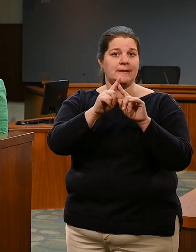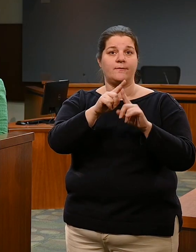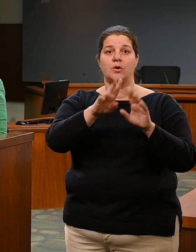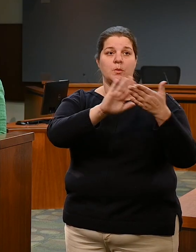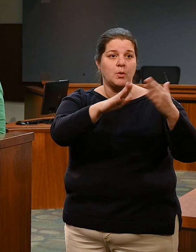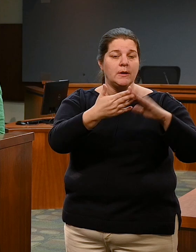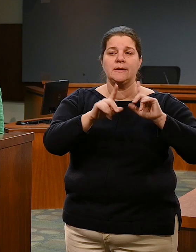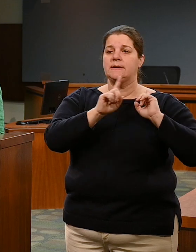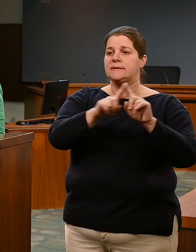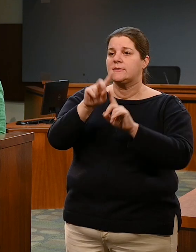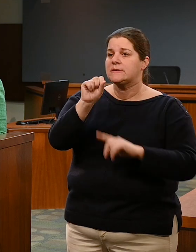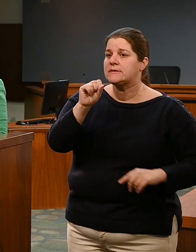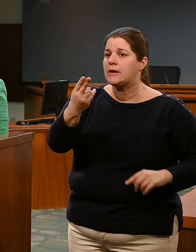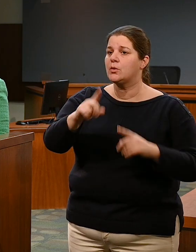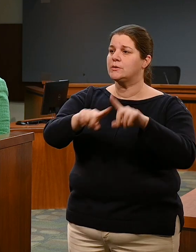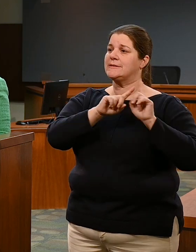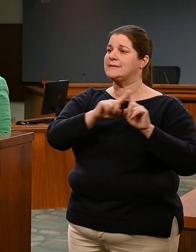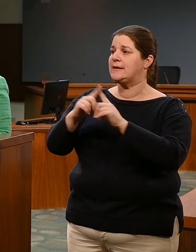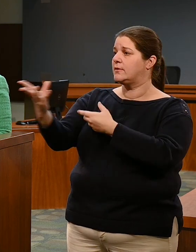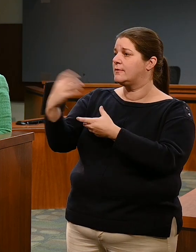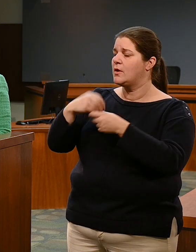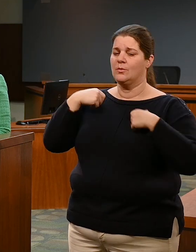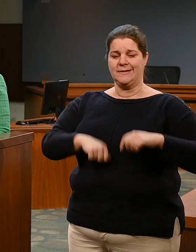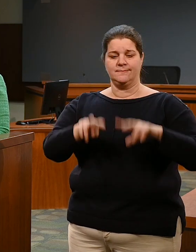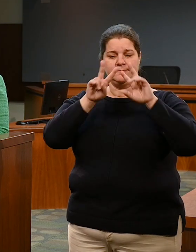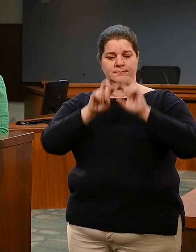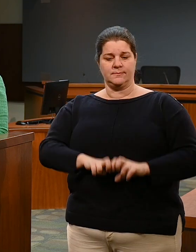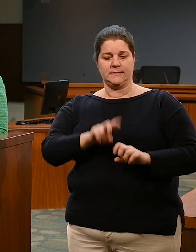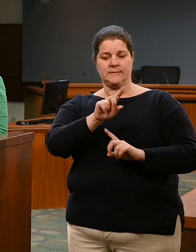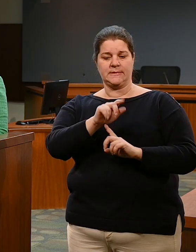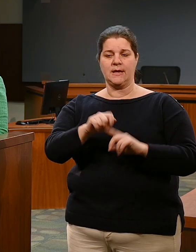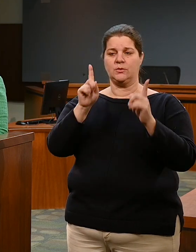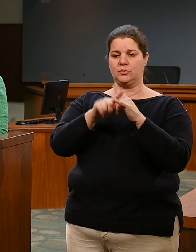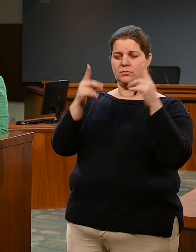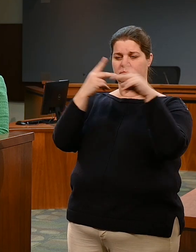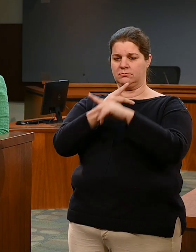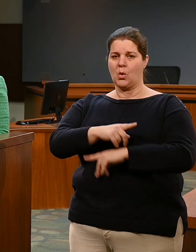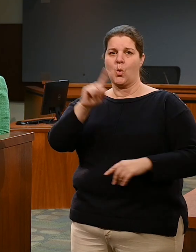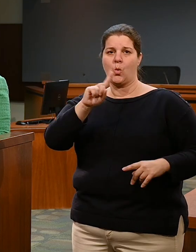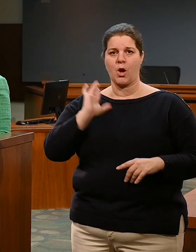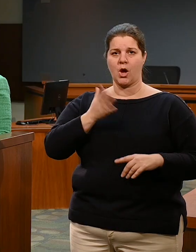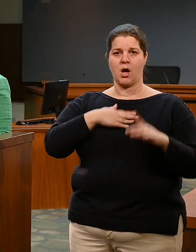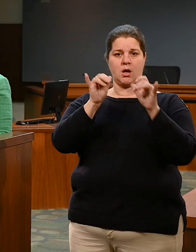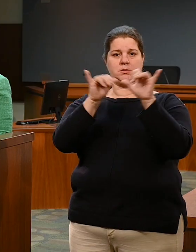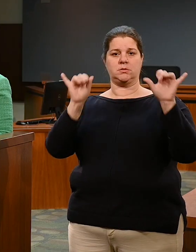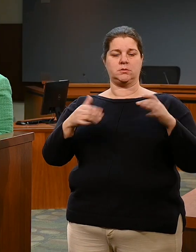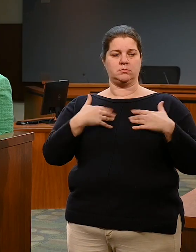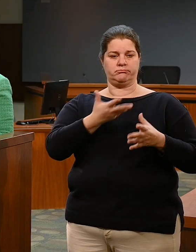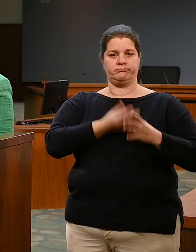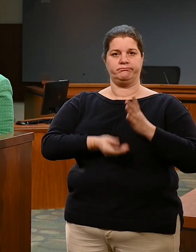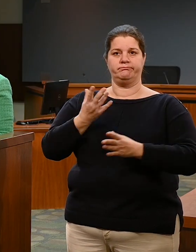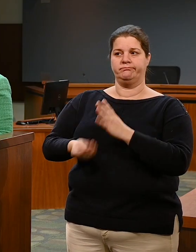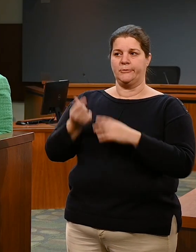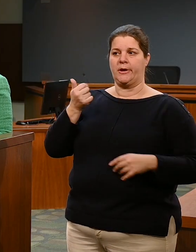existing programs, analyze disaggregated data, and assess system-level gaps. What became clear is